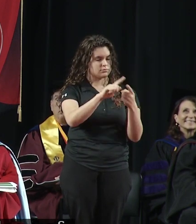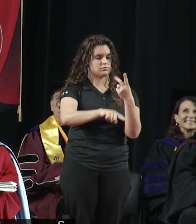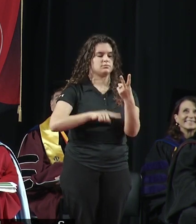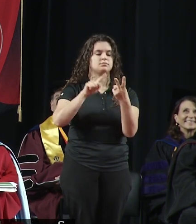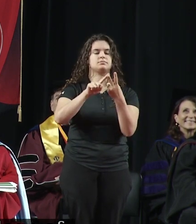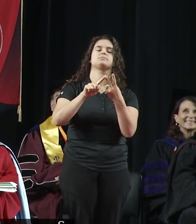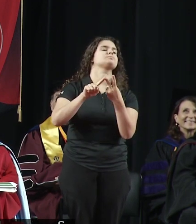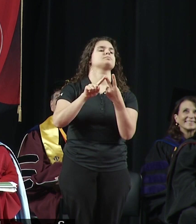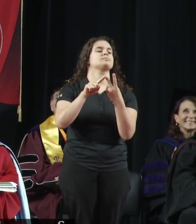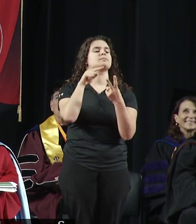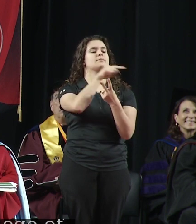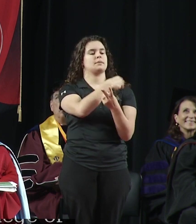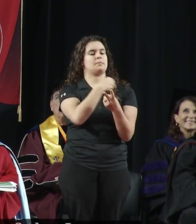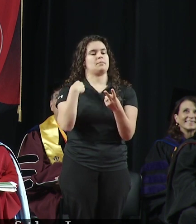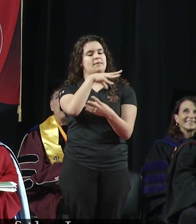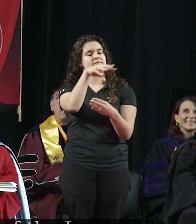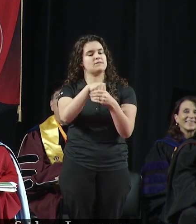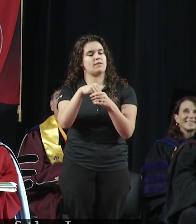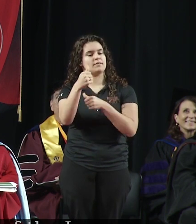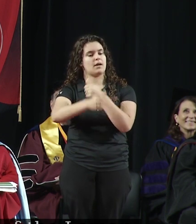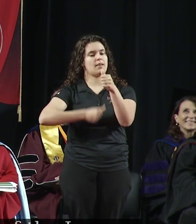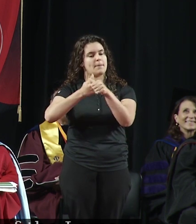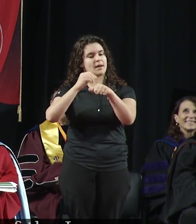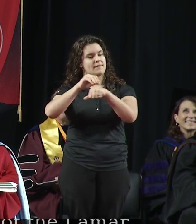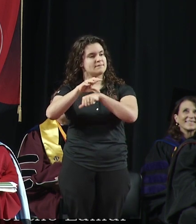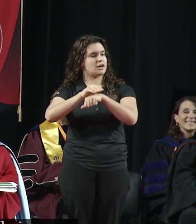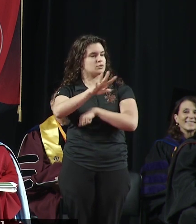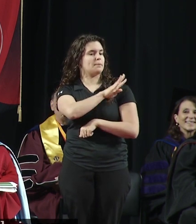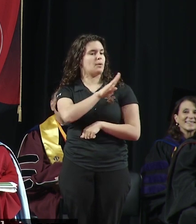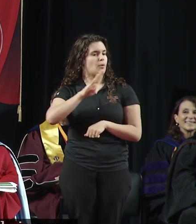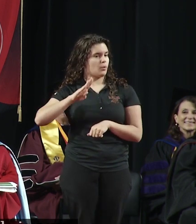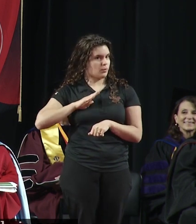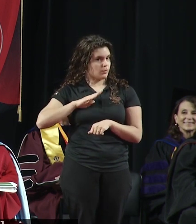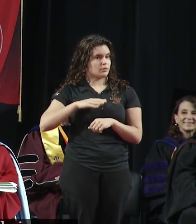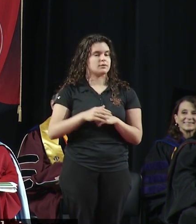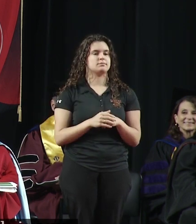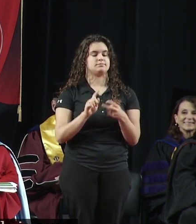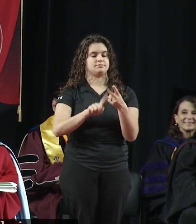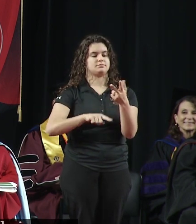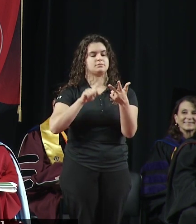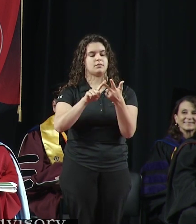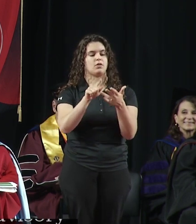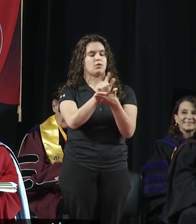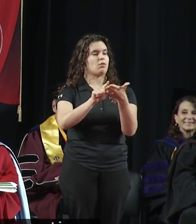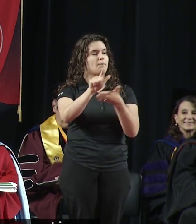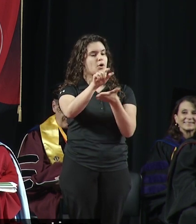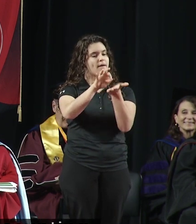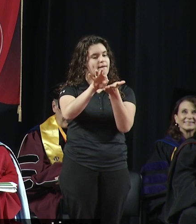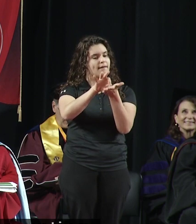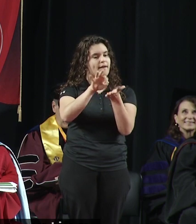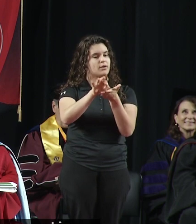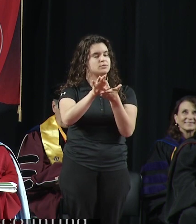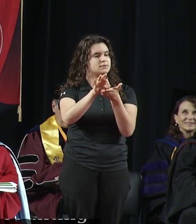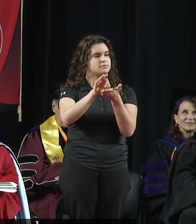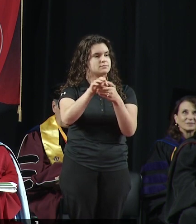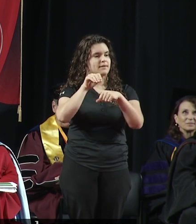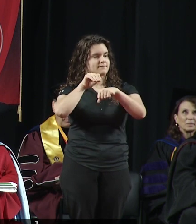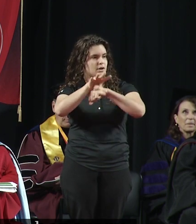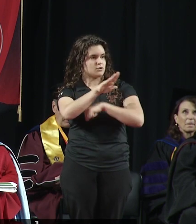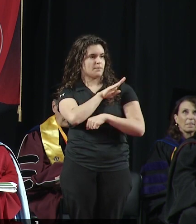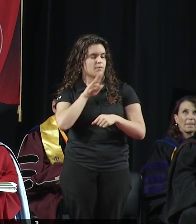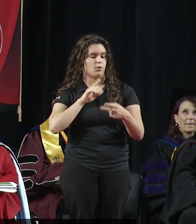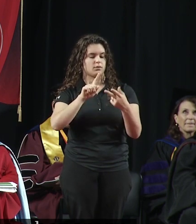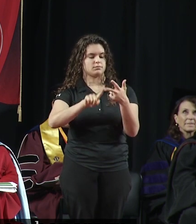of Lamar University Alumni Advisory Board, the Lamar Accounting Advisory Board, and an honorary member of the